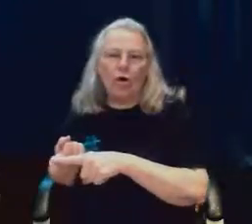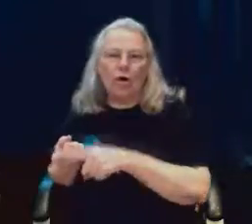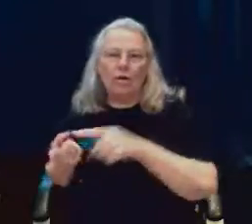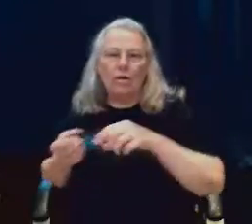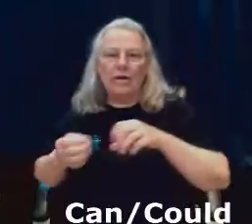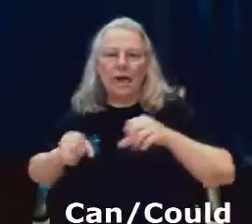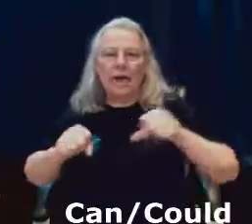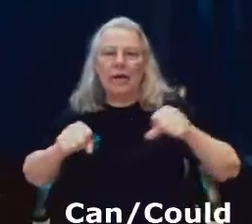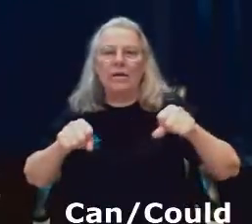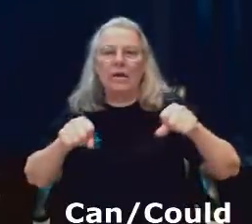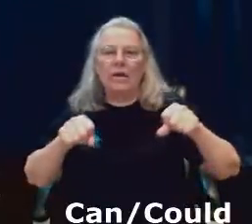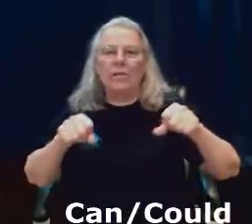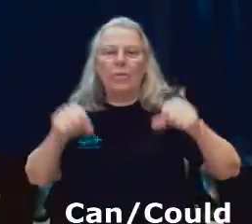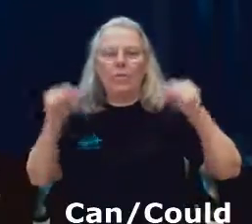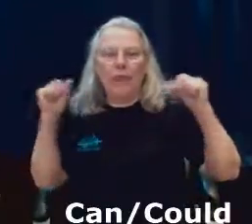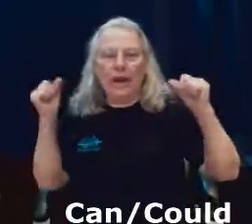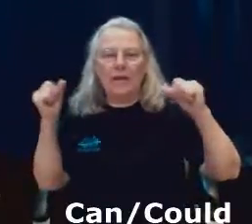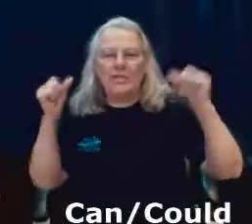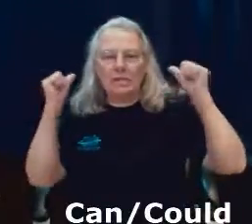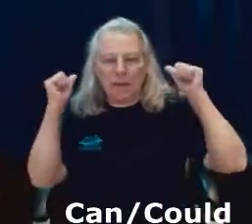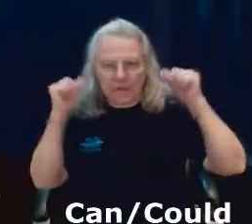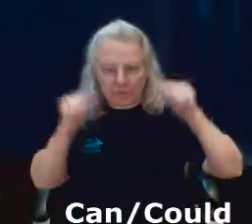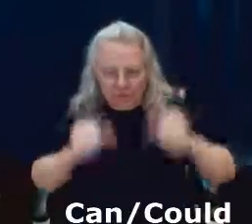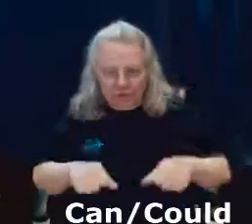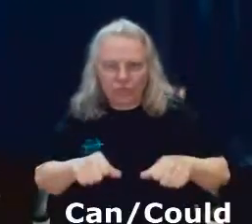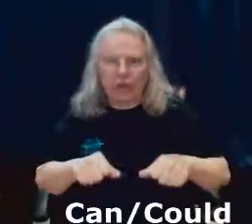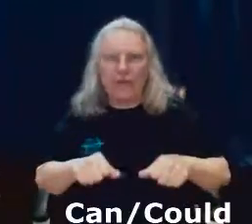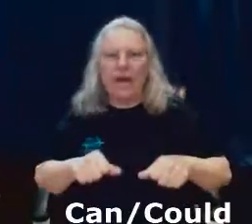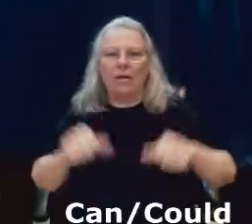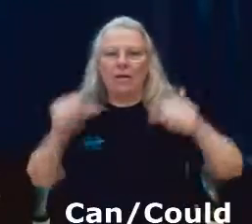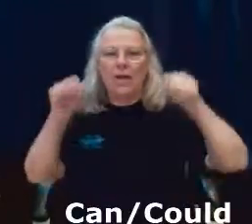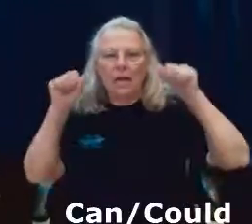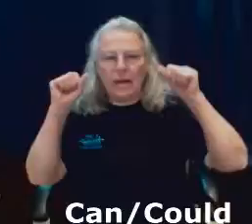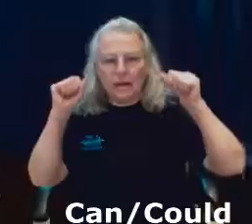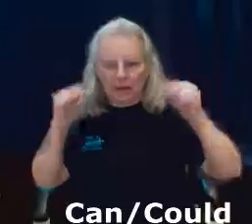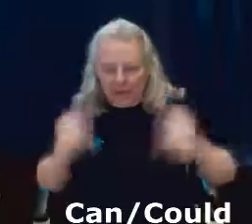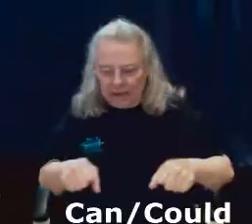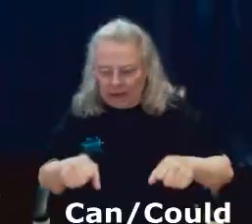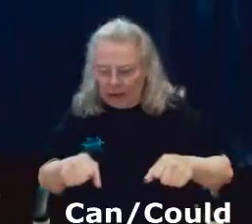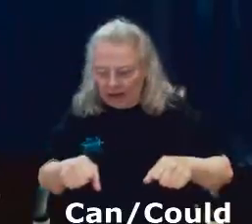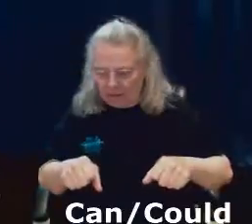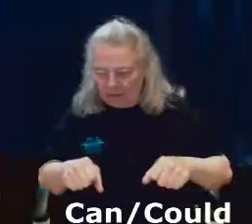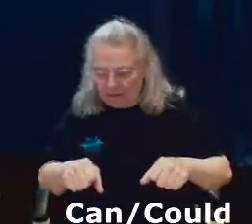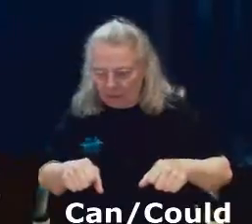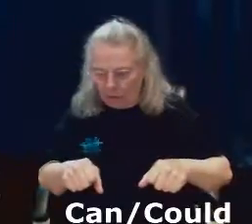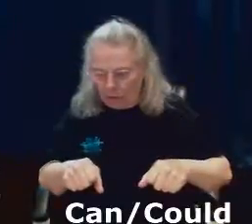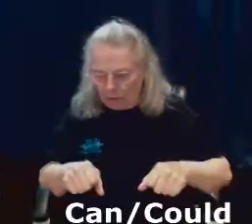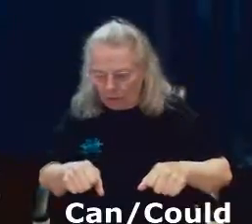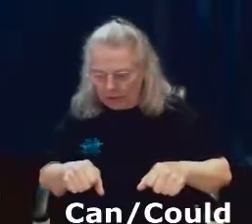Could, can, both hands coming straight down. Can or could.